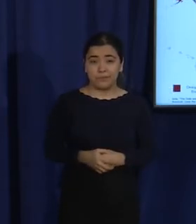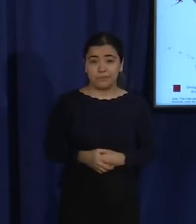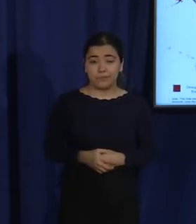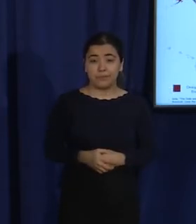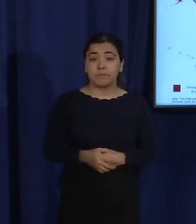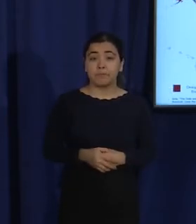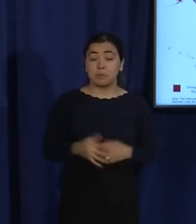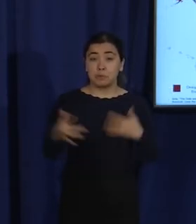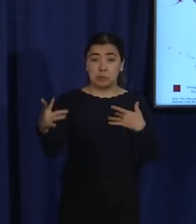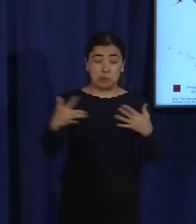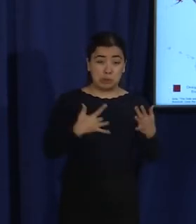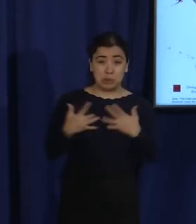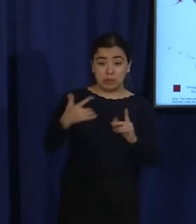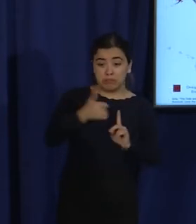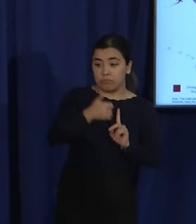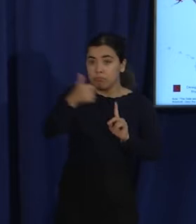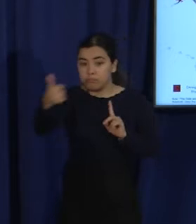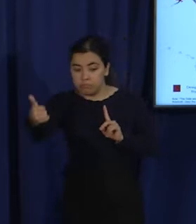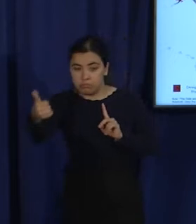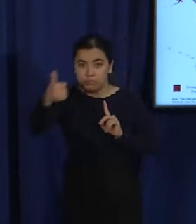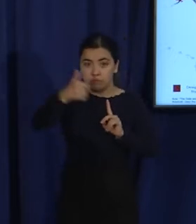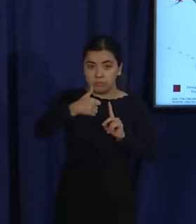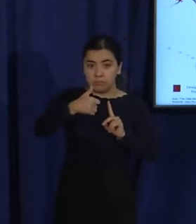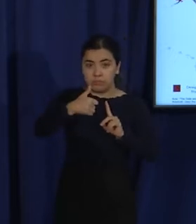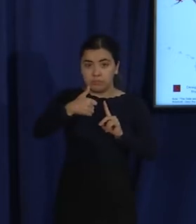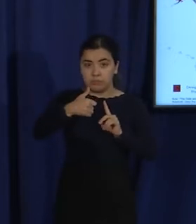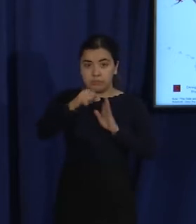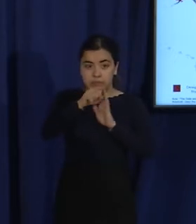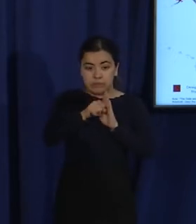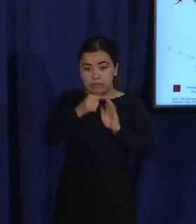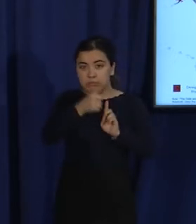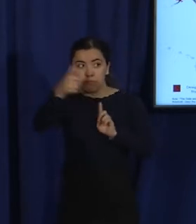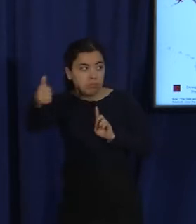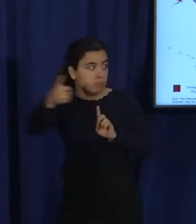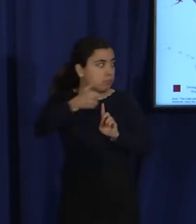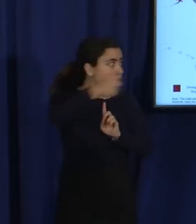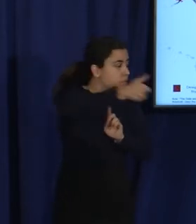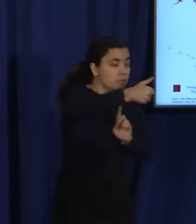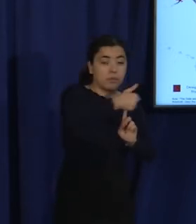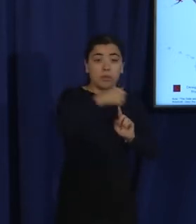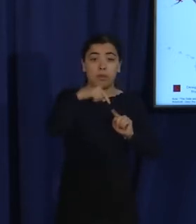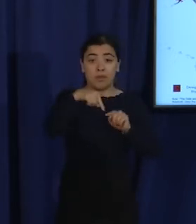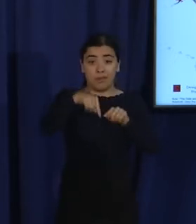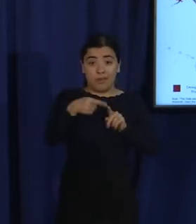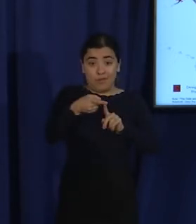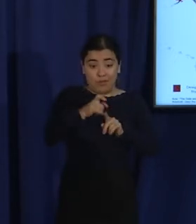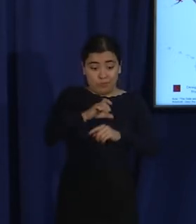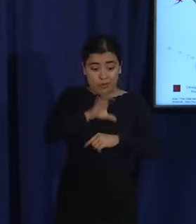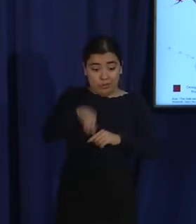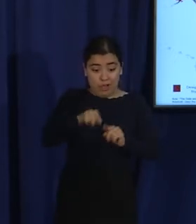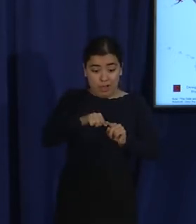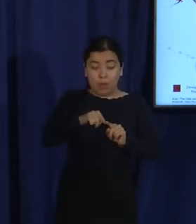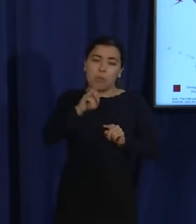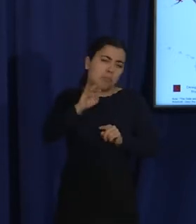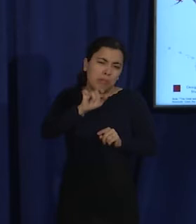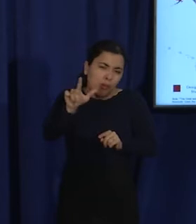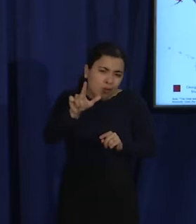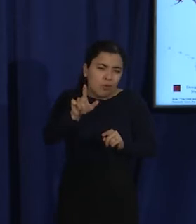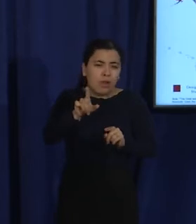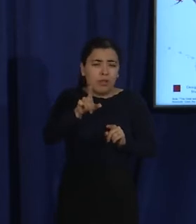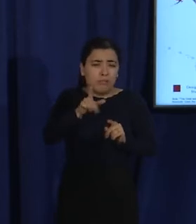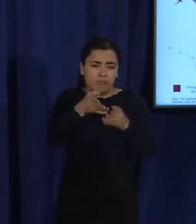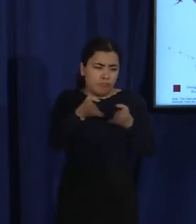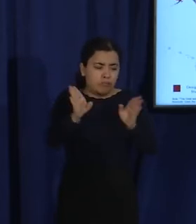is a concern right now. When we are coming from Chicago or from Illinois and traveling